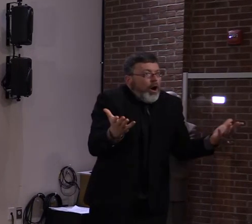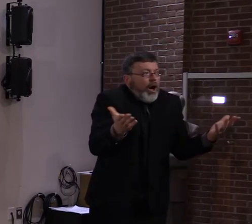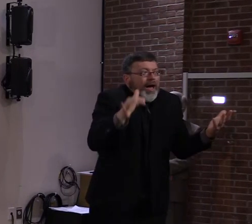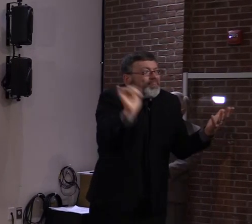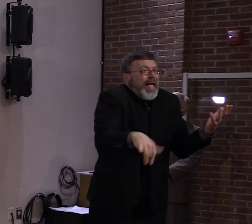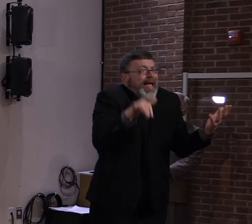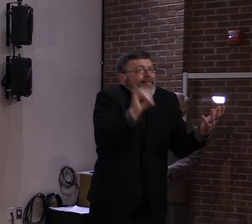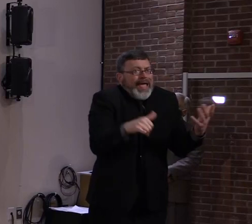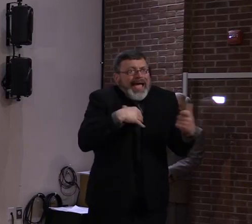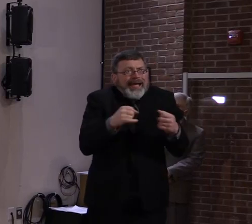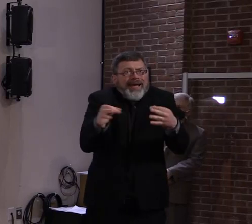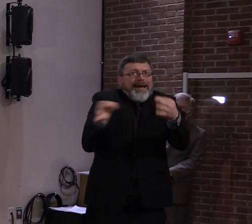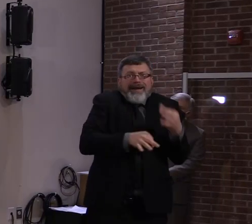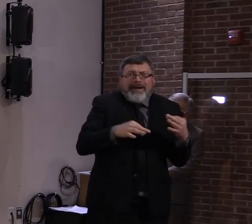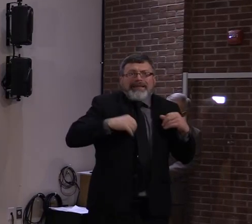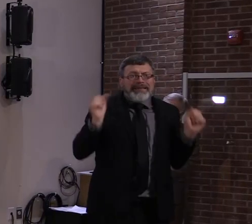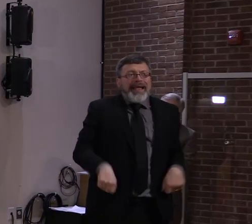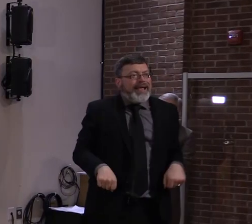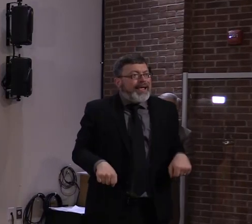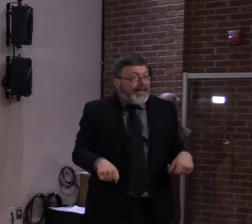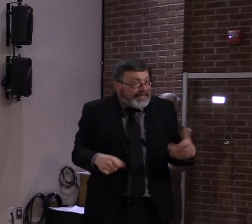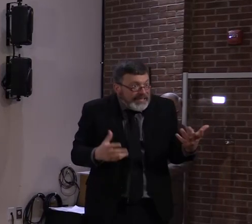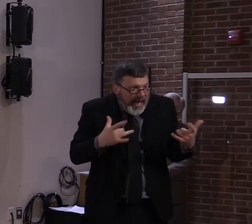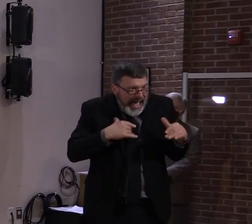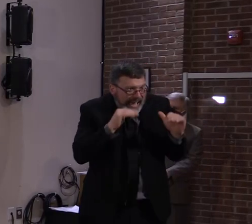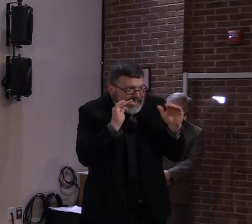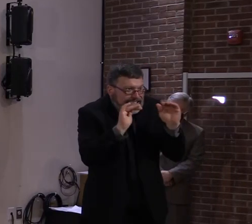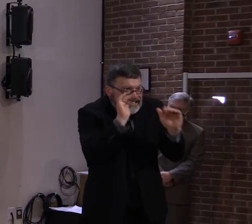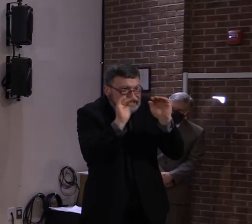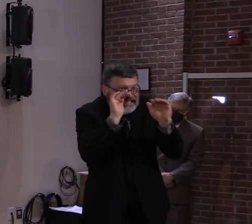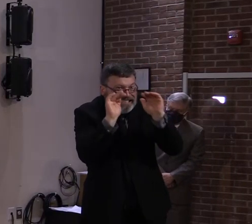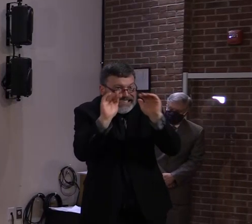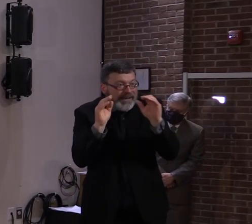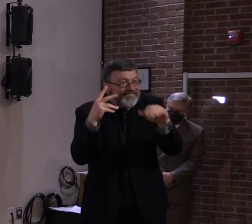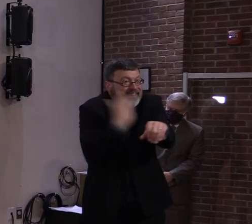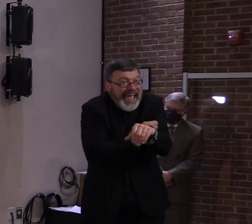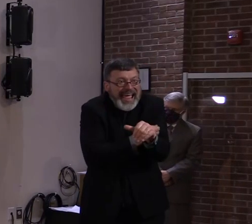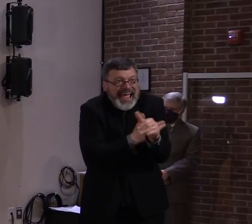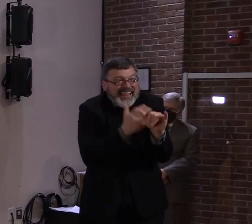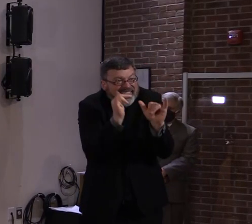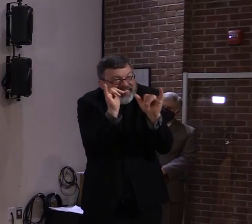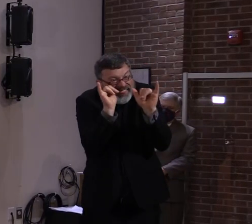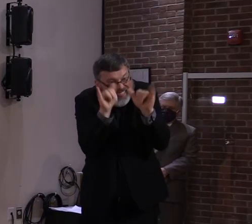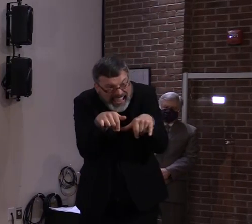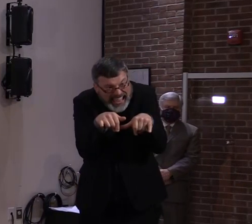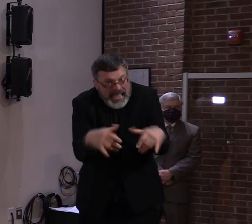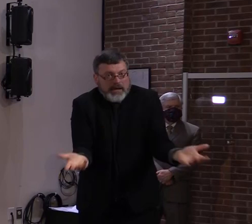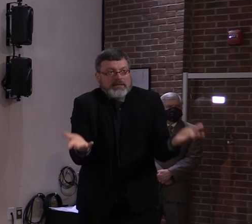vaccinations completed, it could be sooner than that.